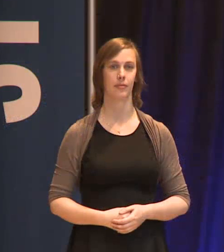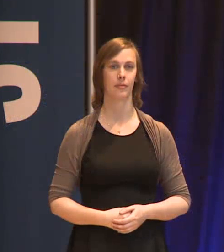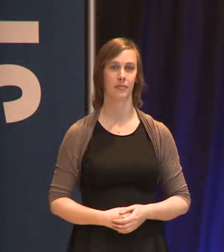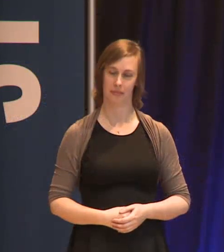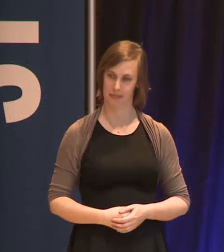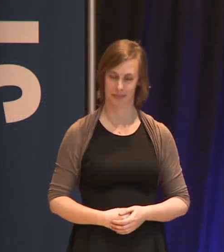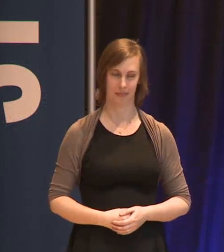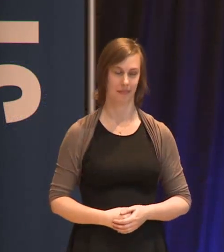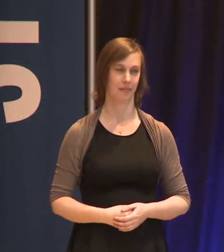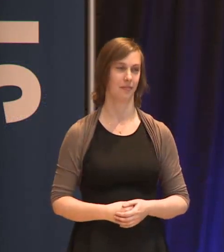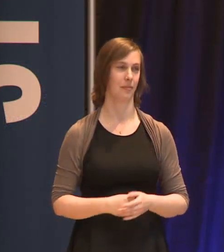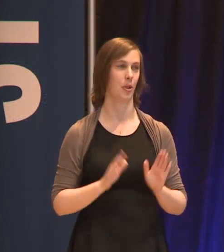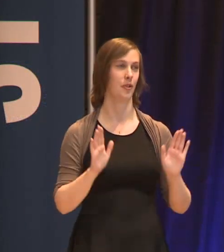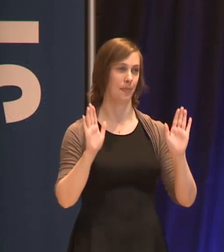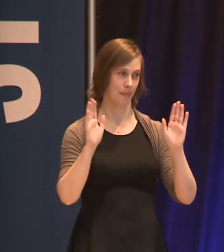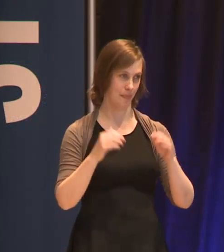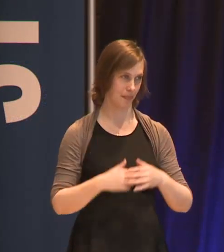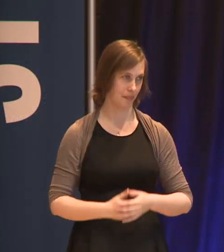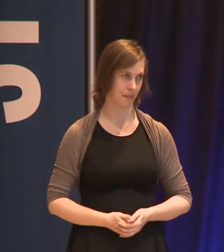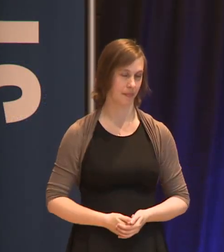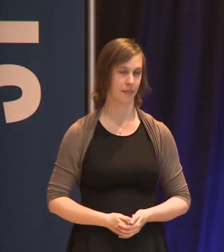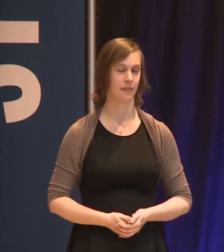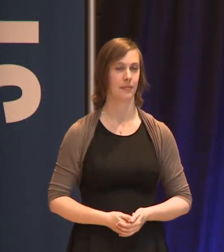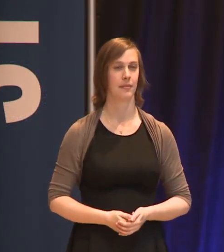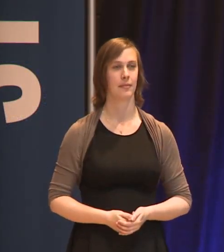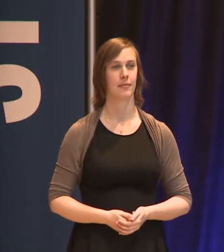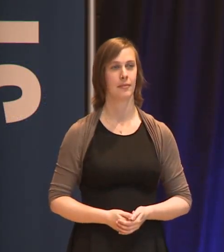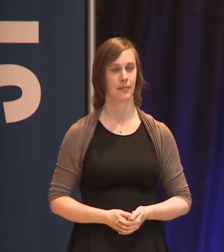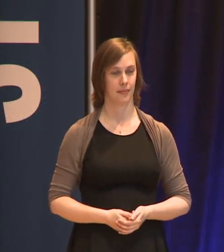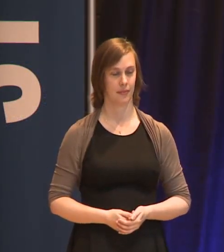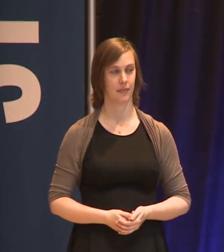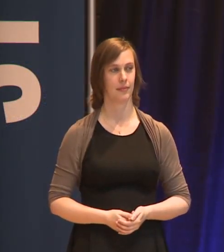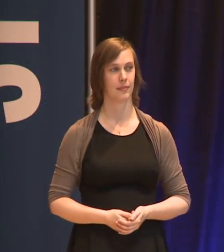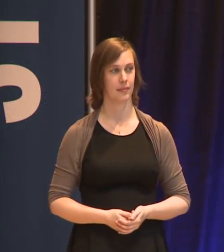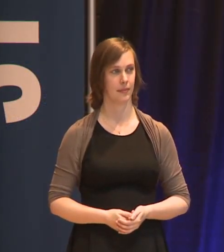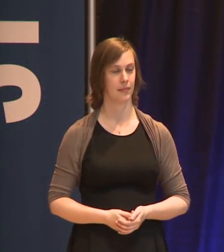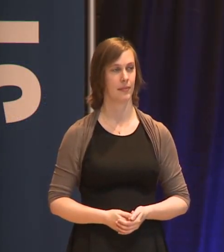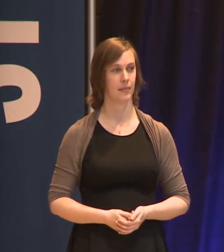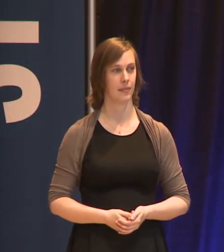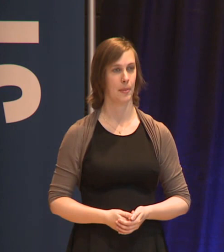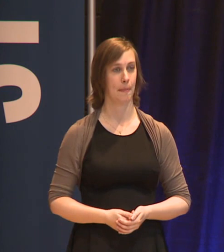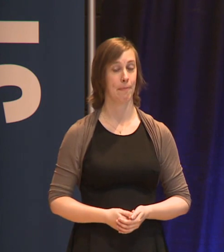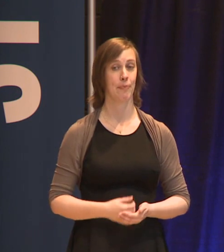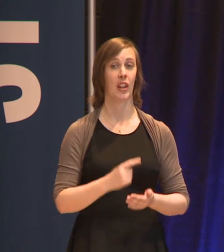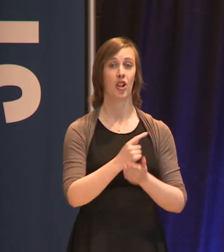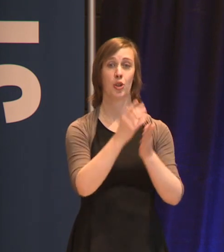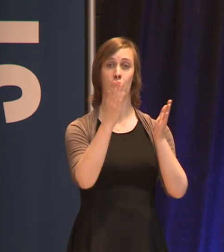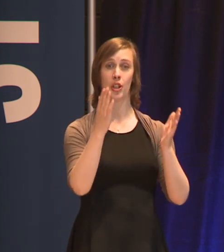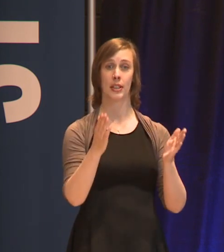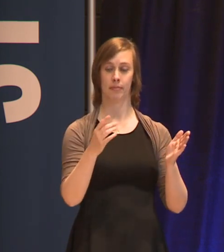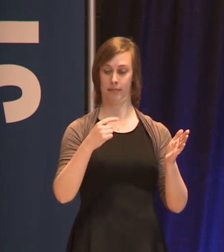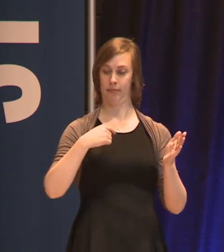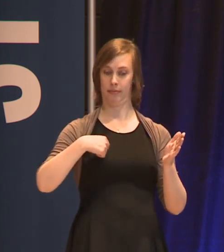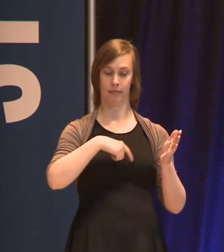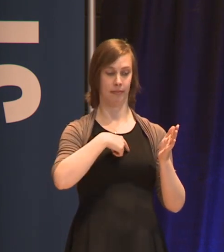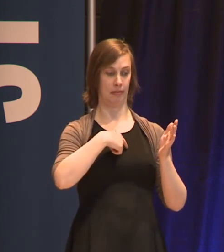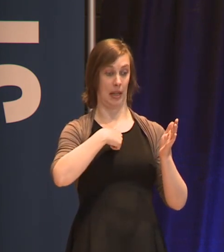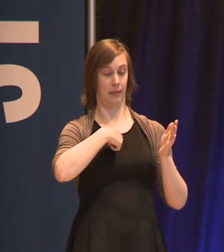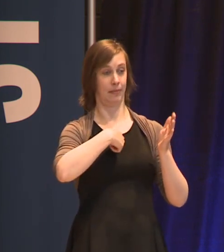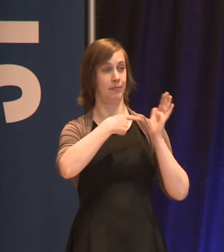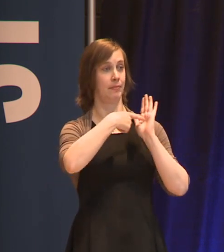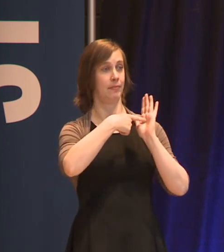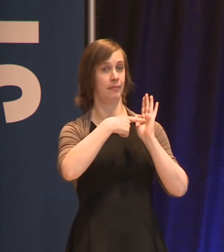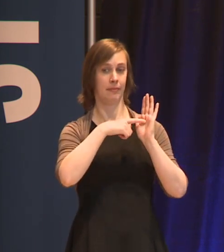That's great, thank you. So graduates, in conclusion, and on behalf of the entire college, it gives me